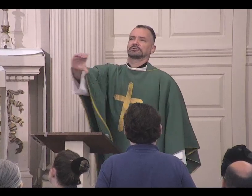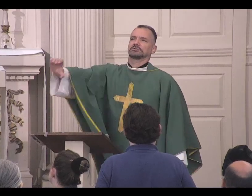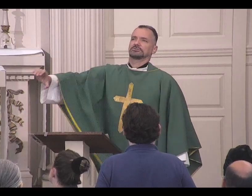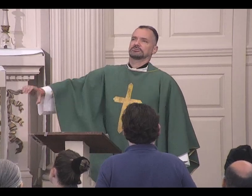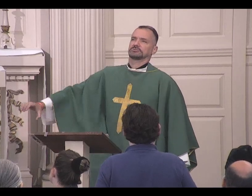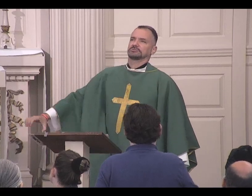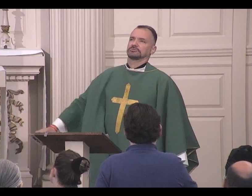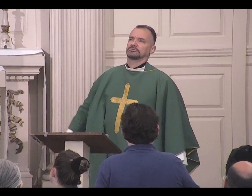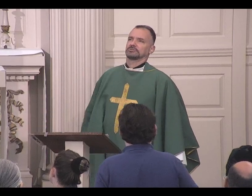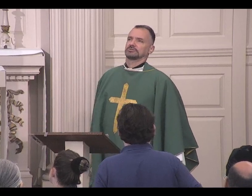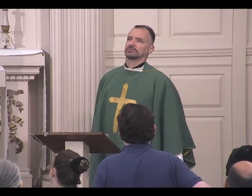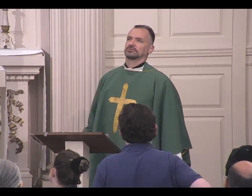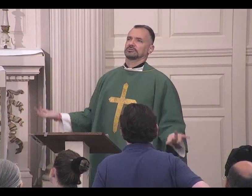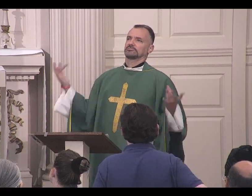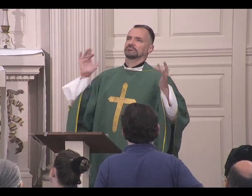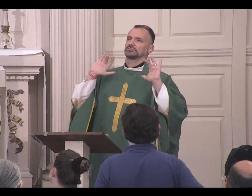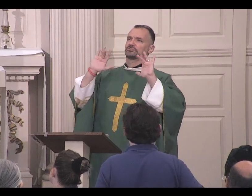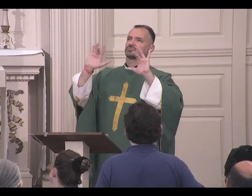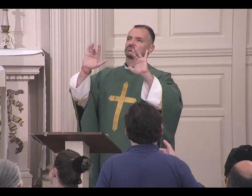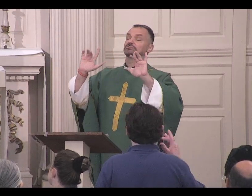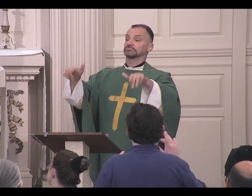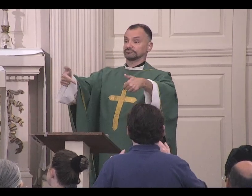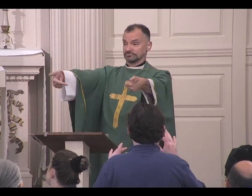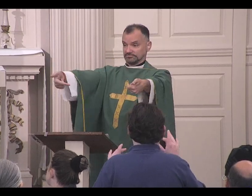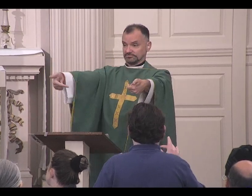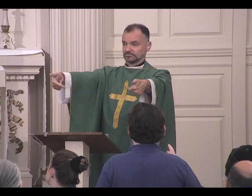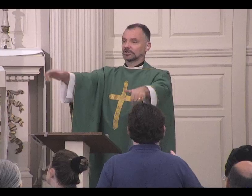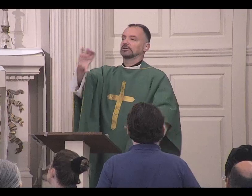eleison. Christe.